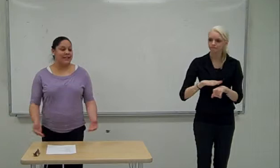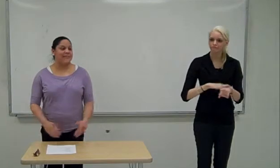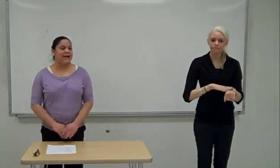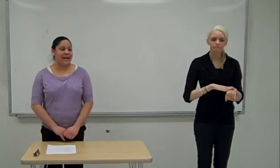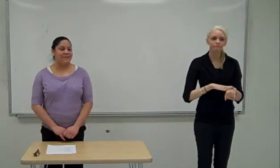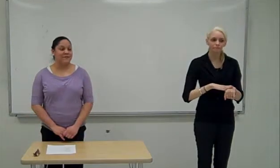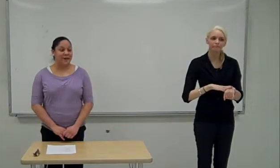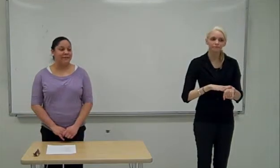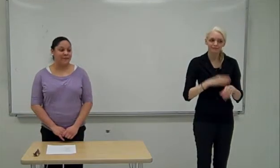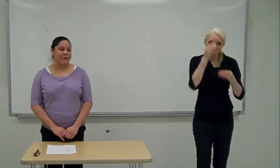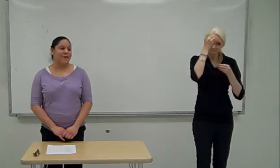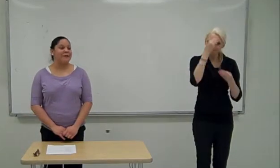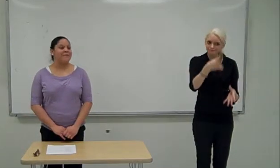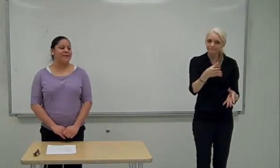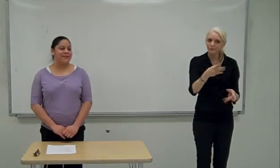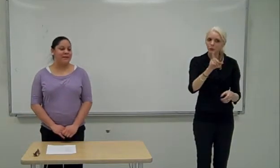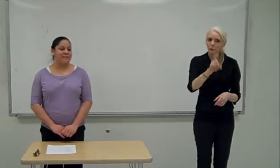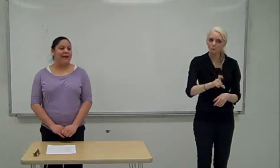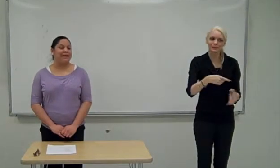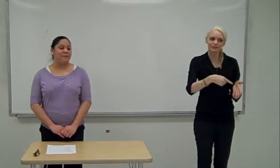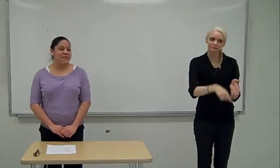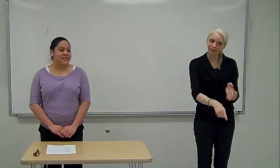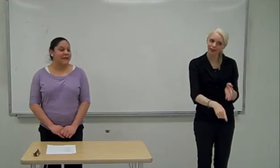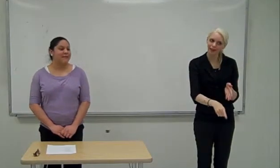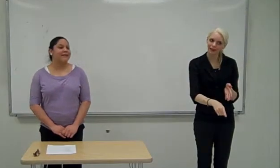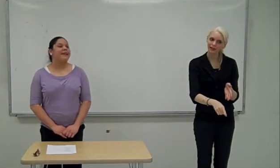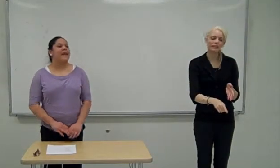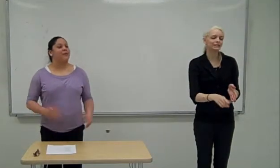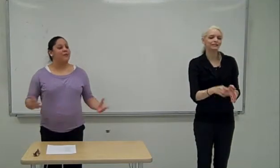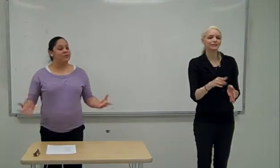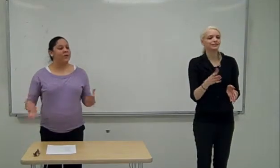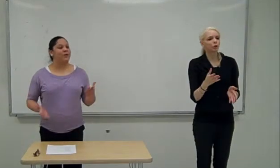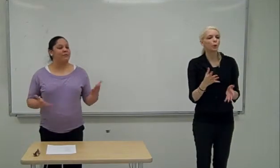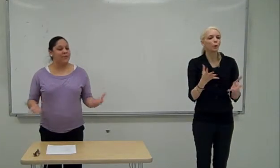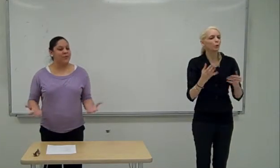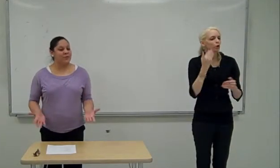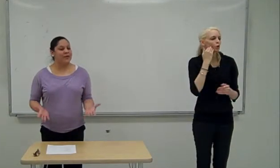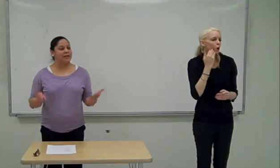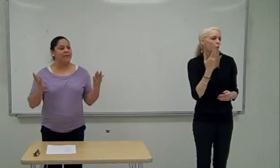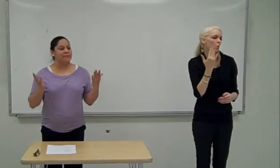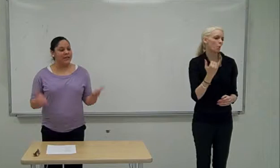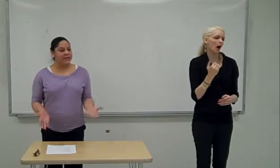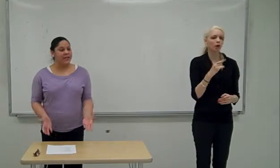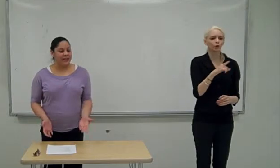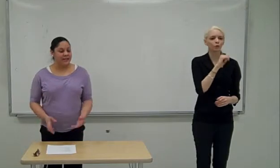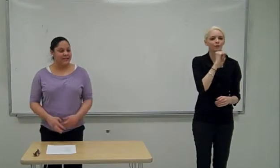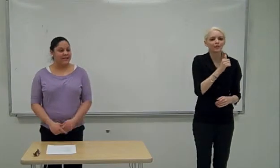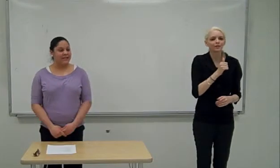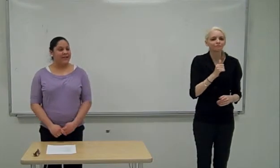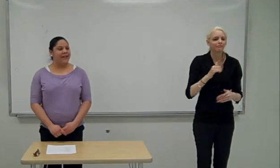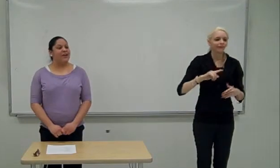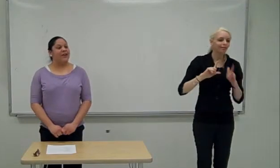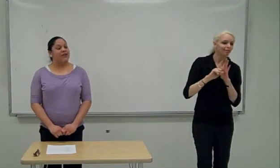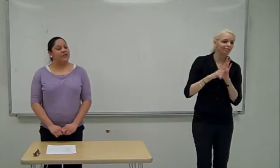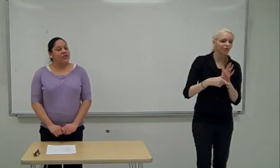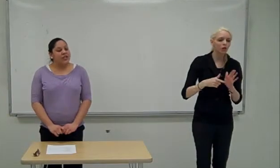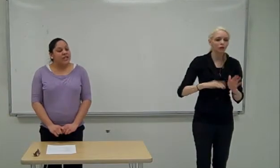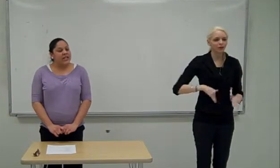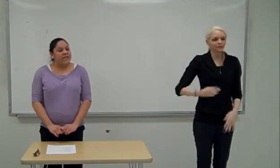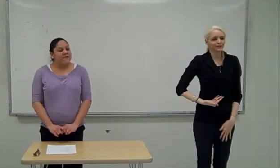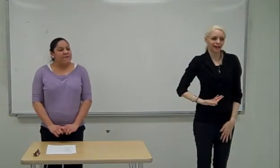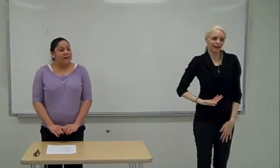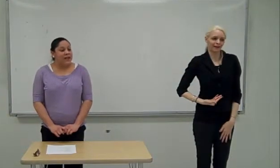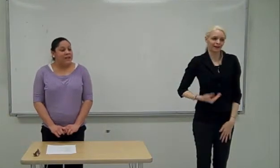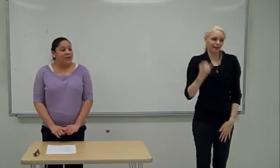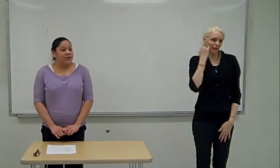are things that they might have to pay for, because they might get upset, and we really want to make sure that we meet their needs.